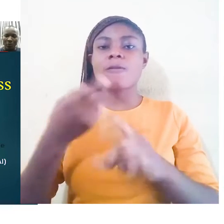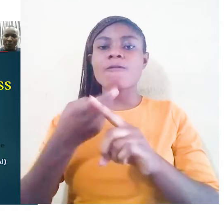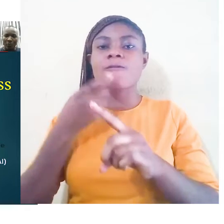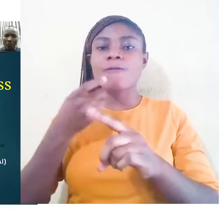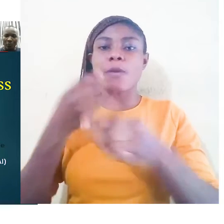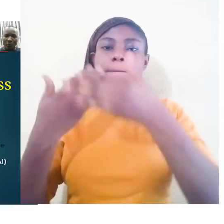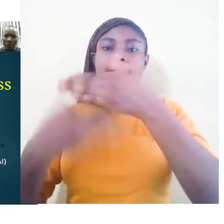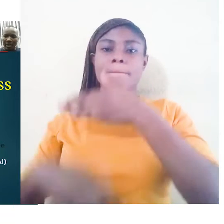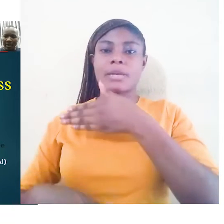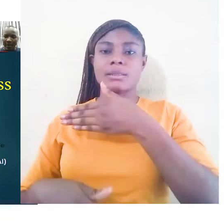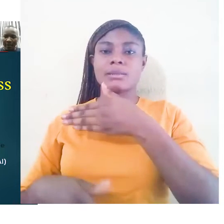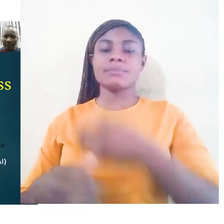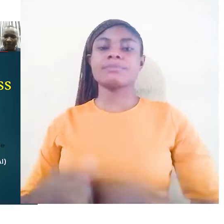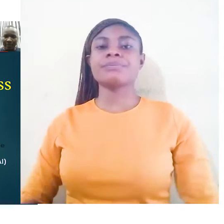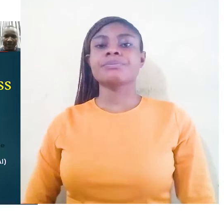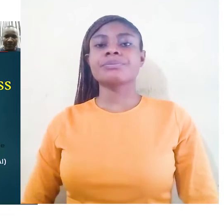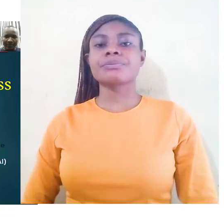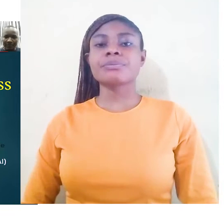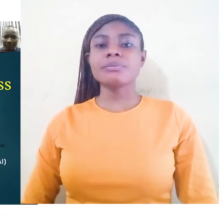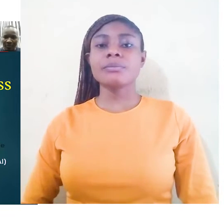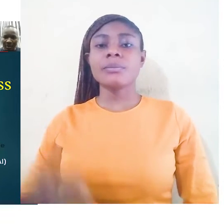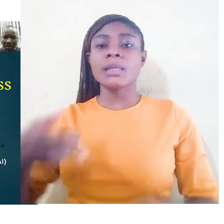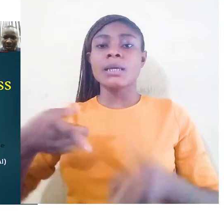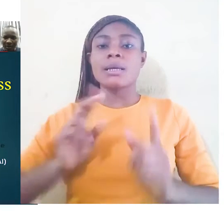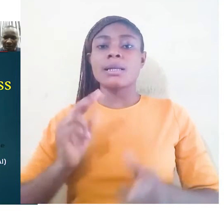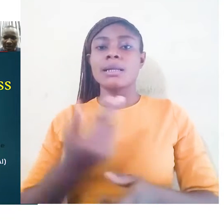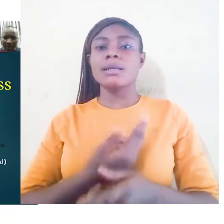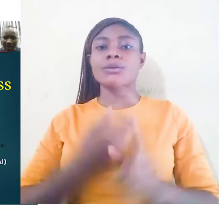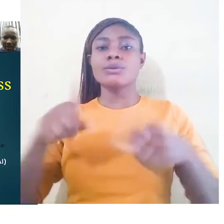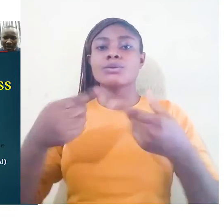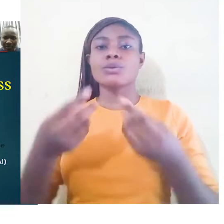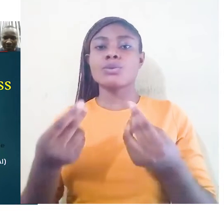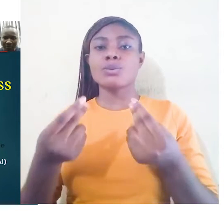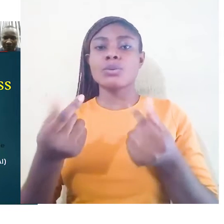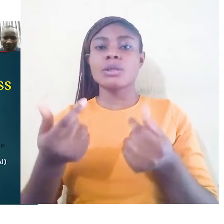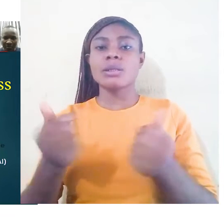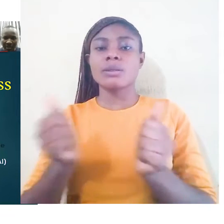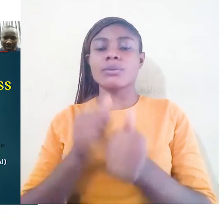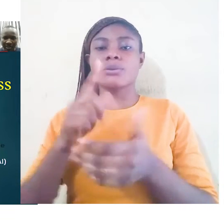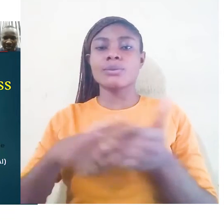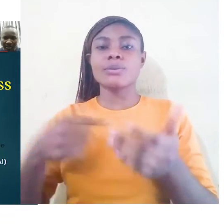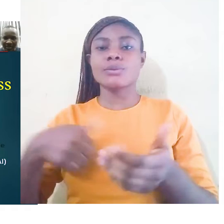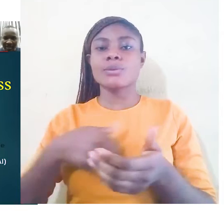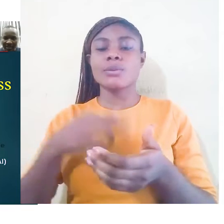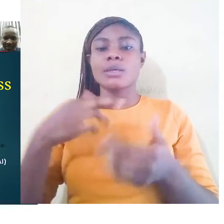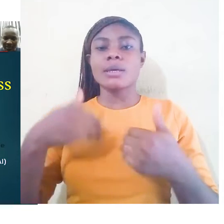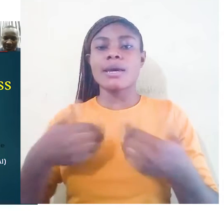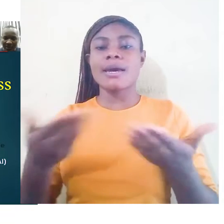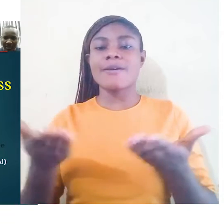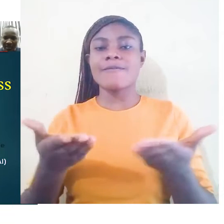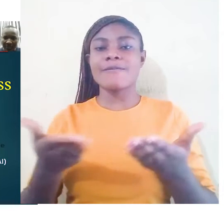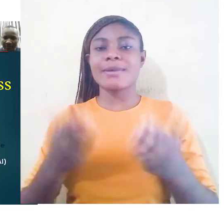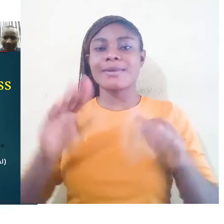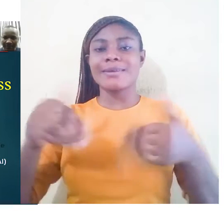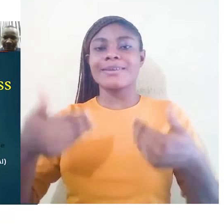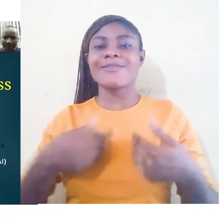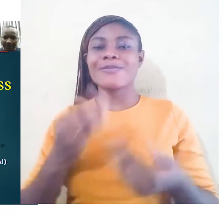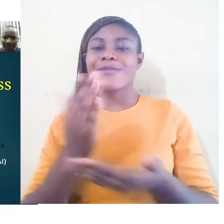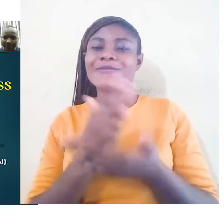what we have here. Okay, give me some minutes. My slide is loading.